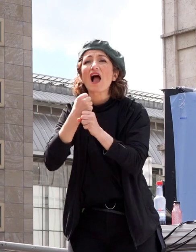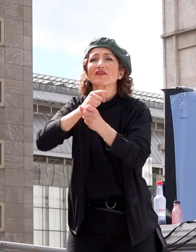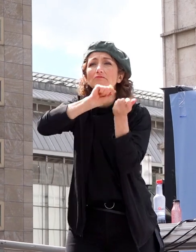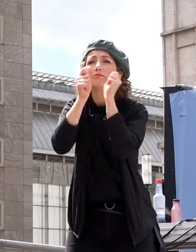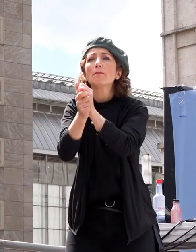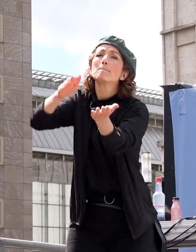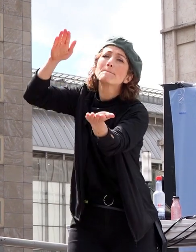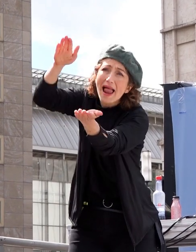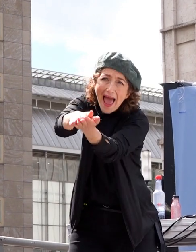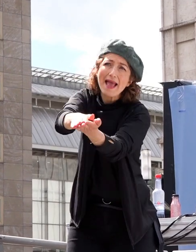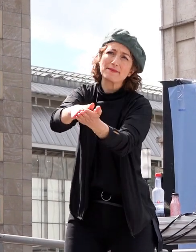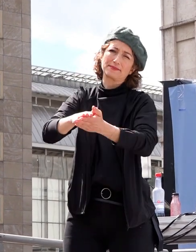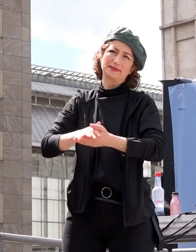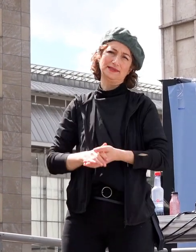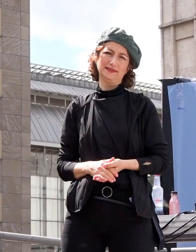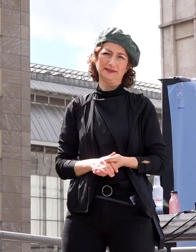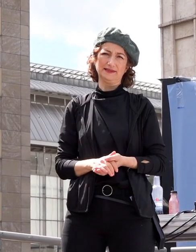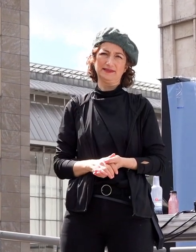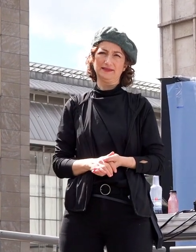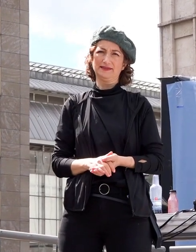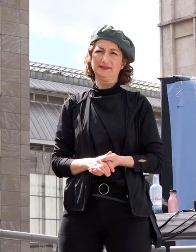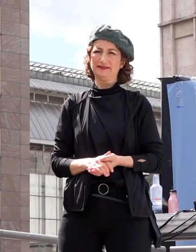change.